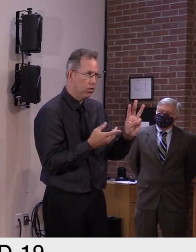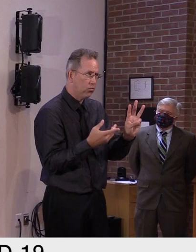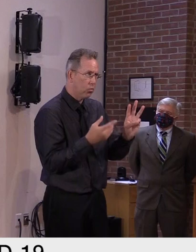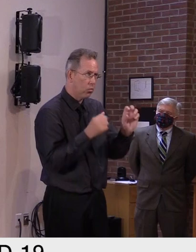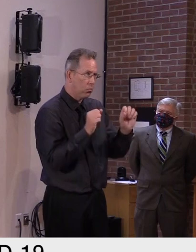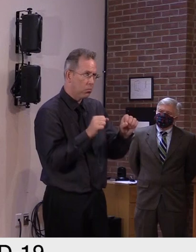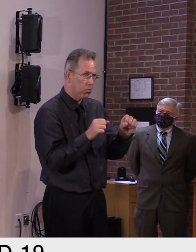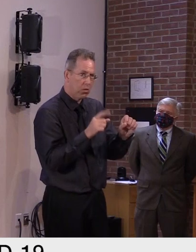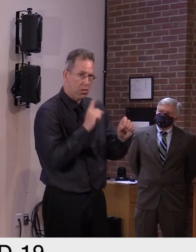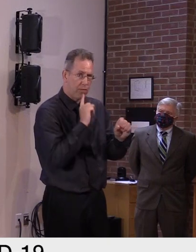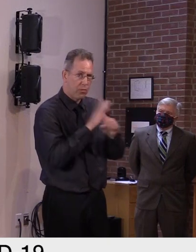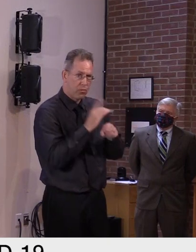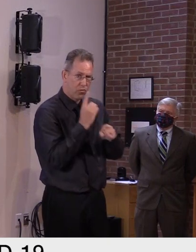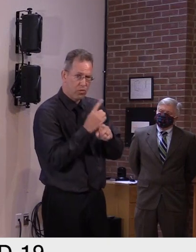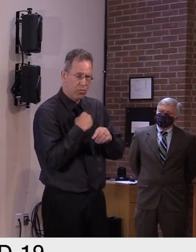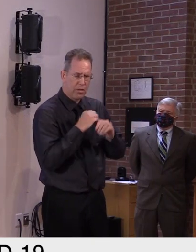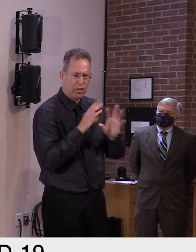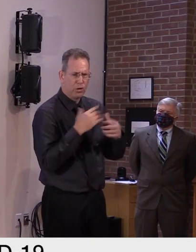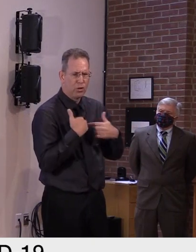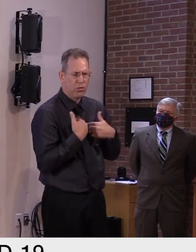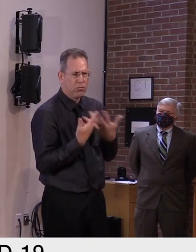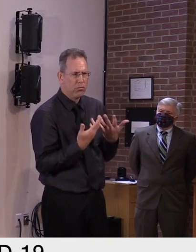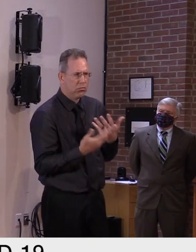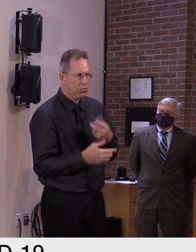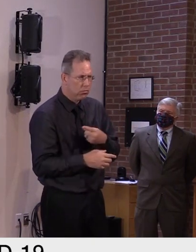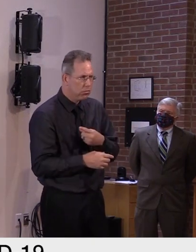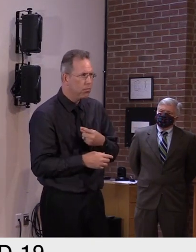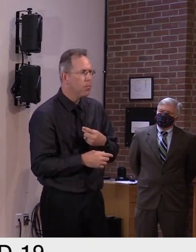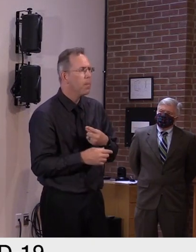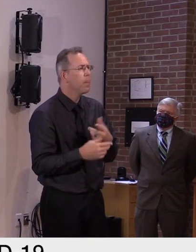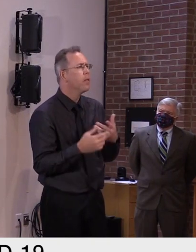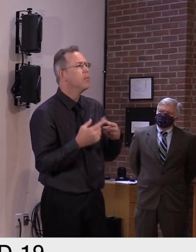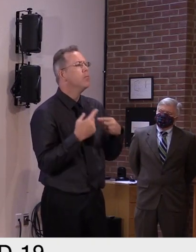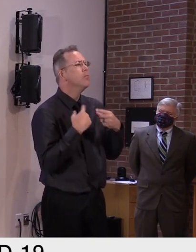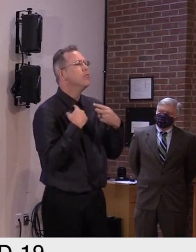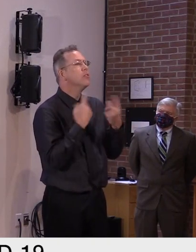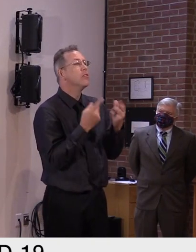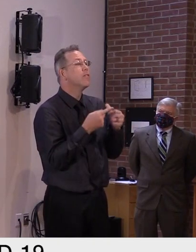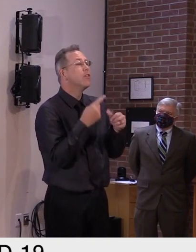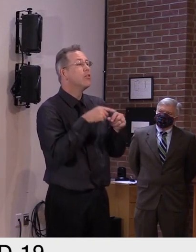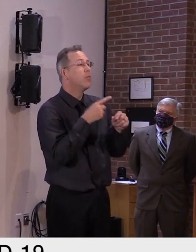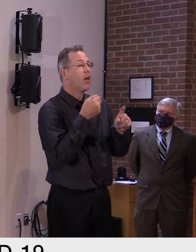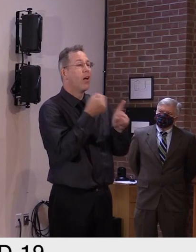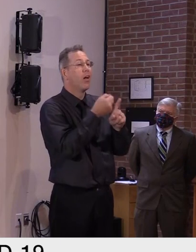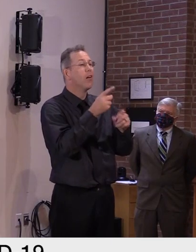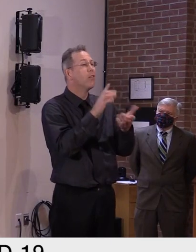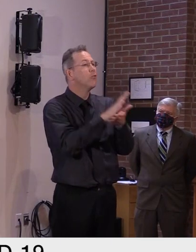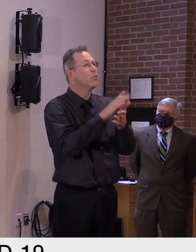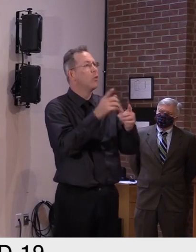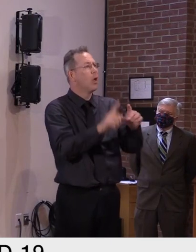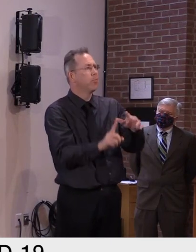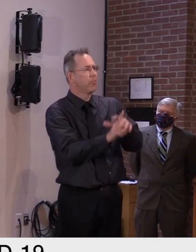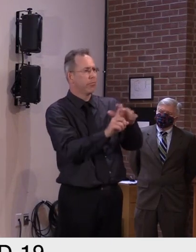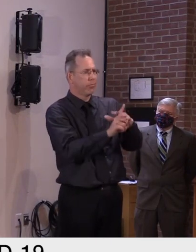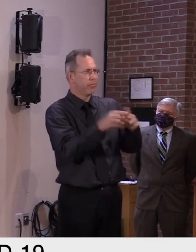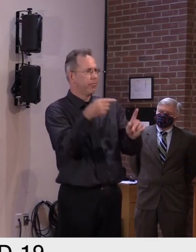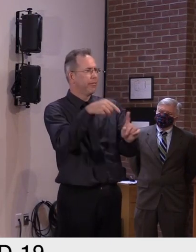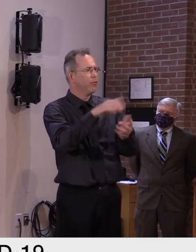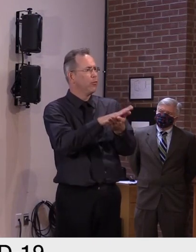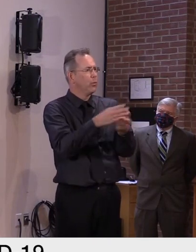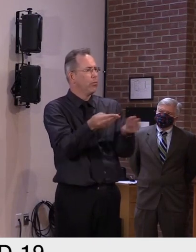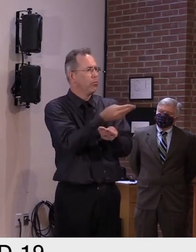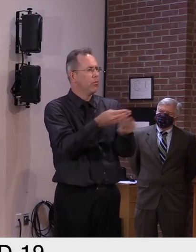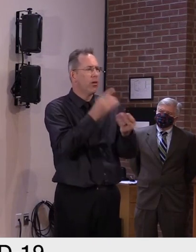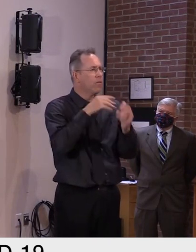I guess since this is the first example of within school transmission, I know you said earlier that, you know, this is also